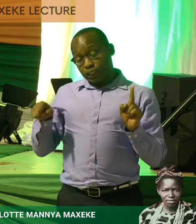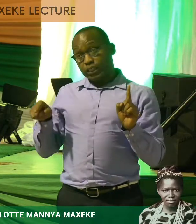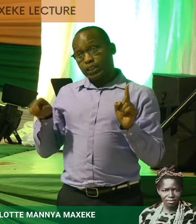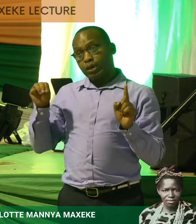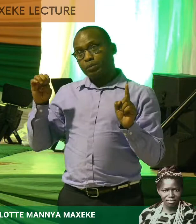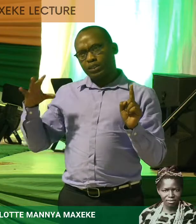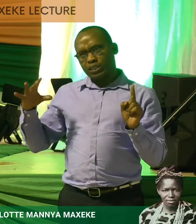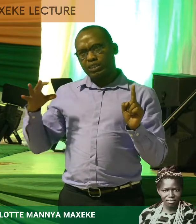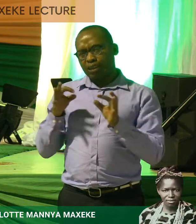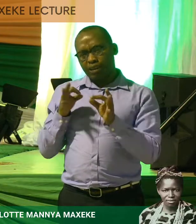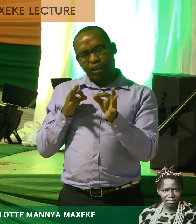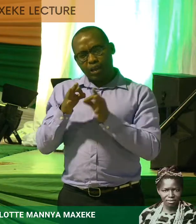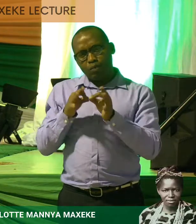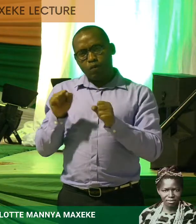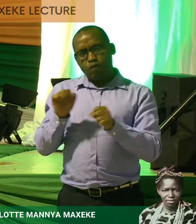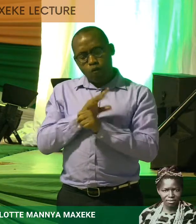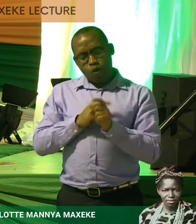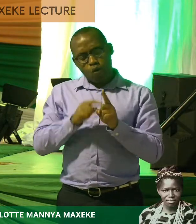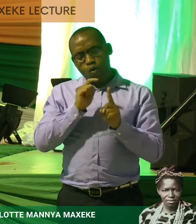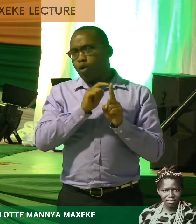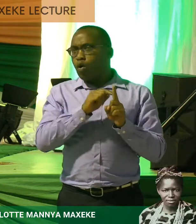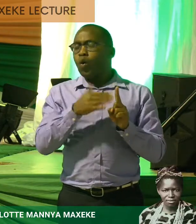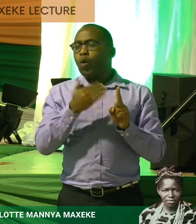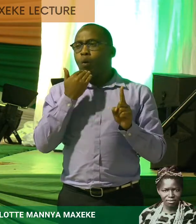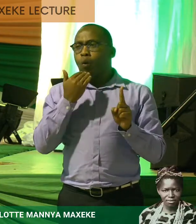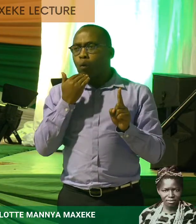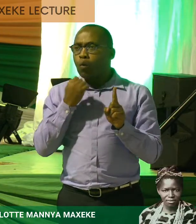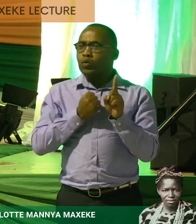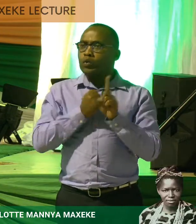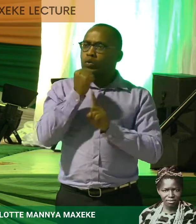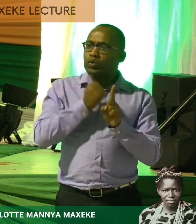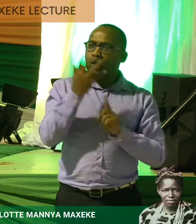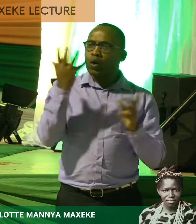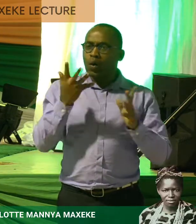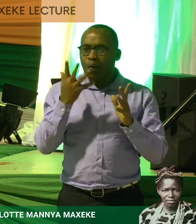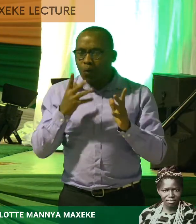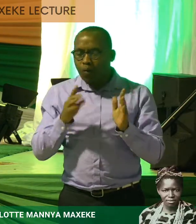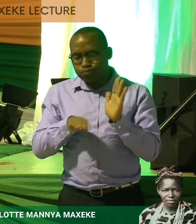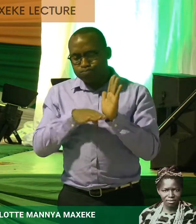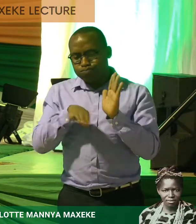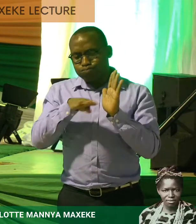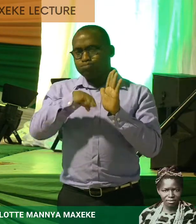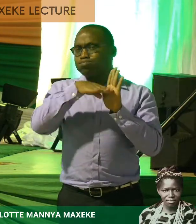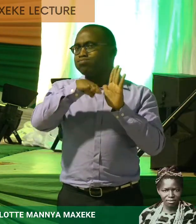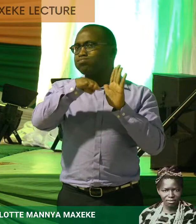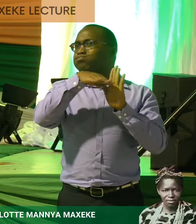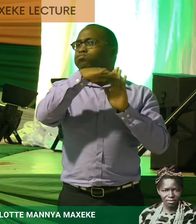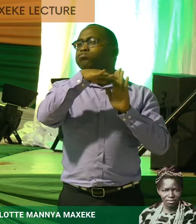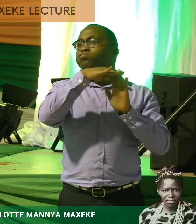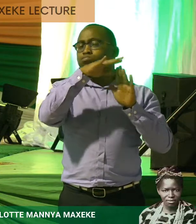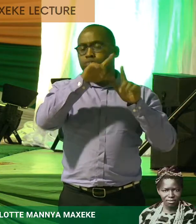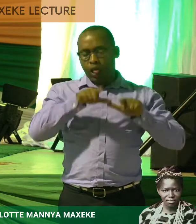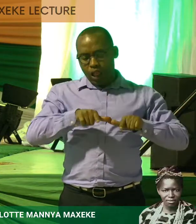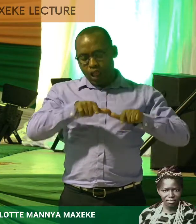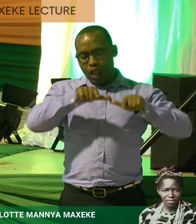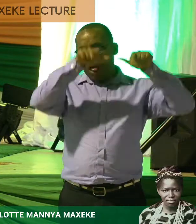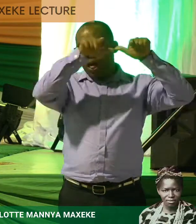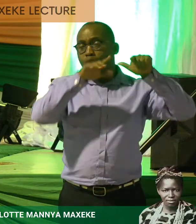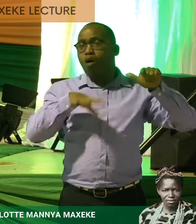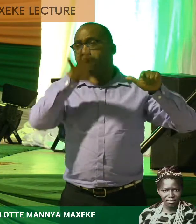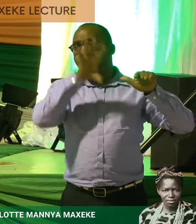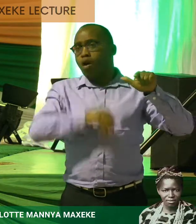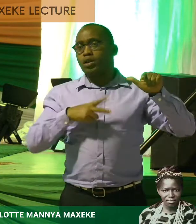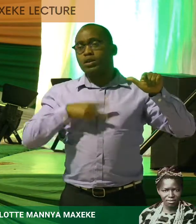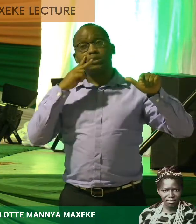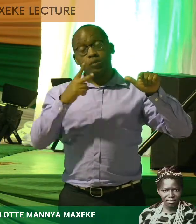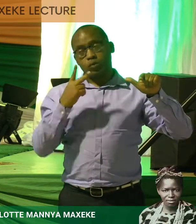apha kunjanje uzibethile intonga utshotshile entla ebetha intonga sibonile